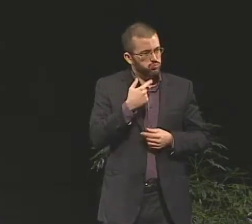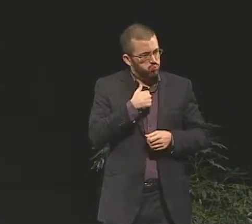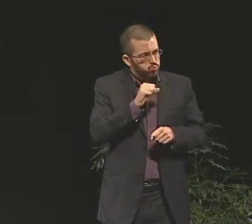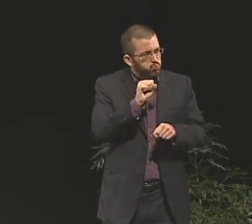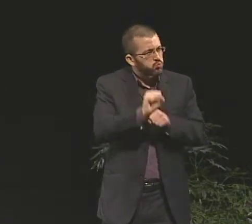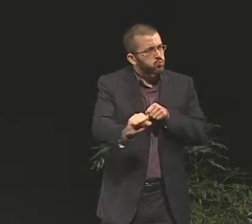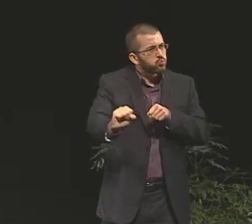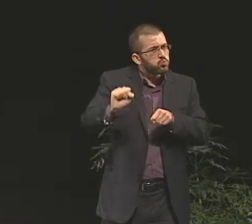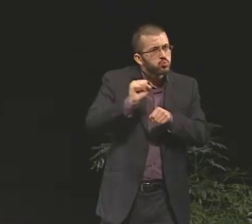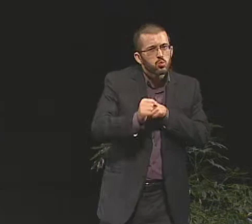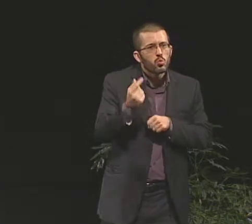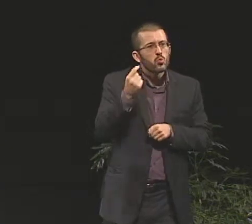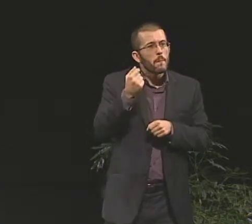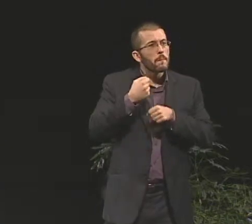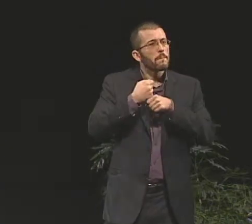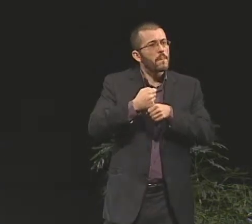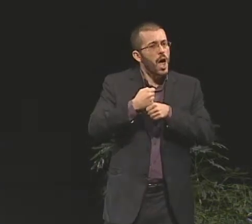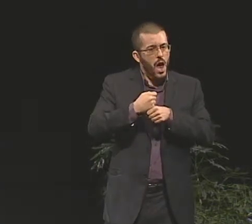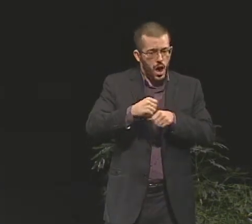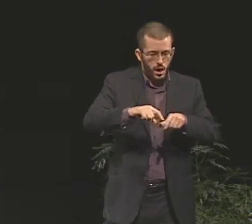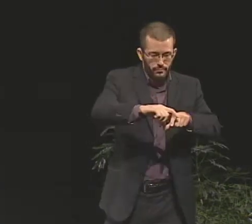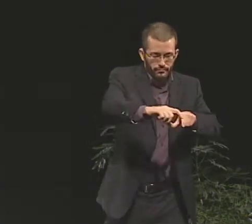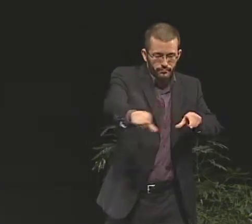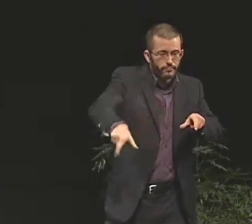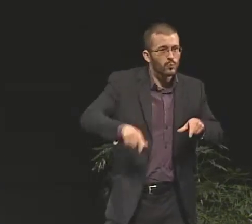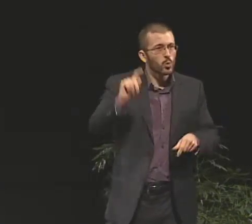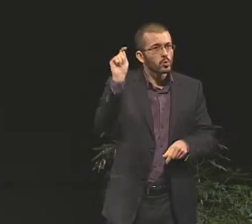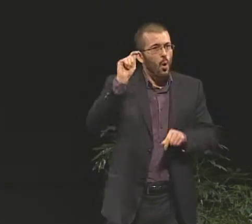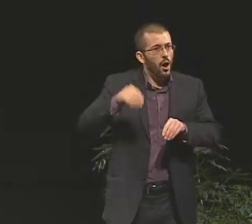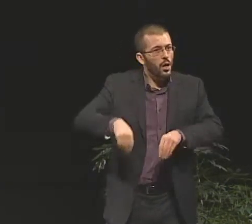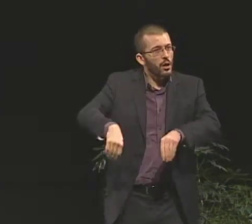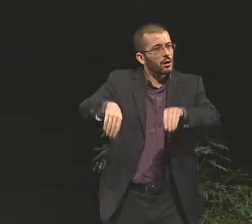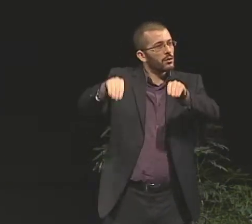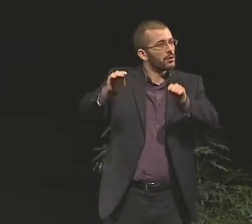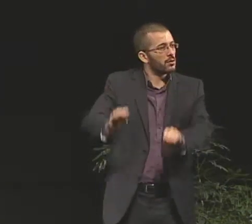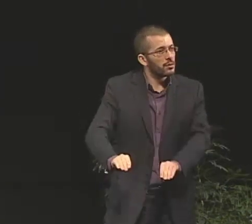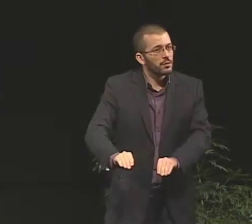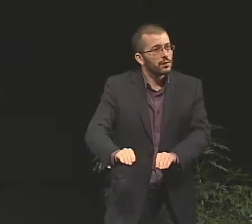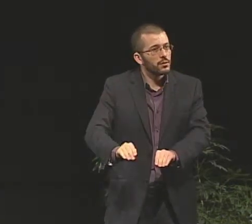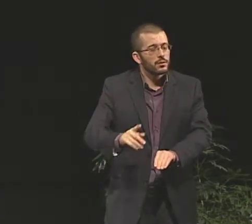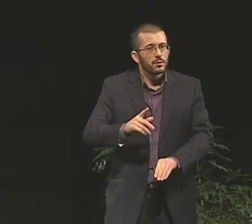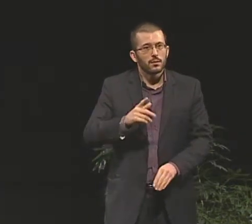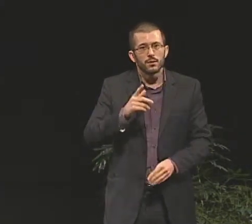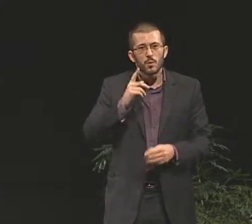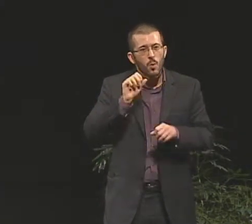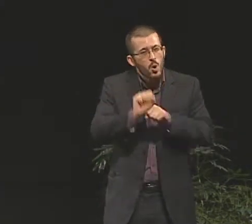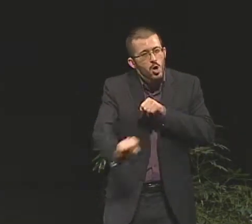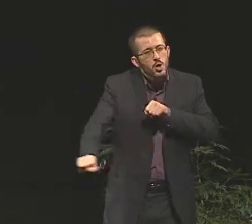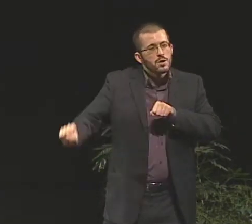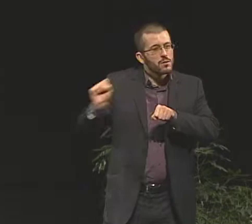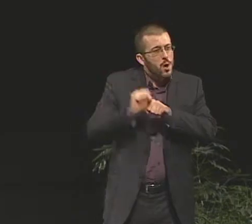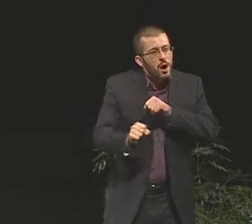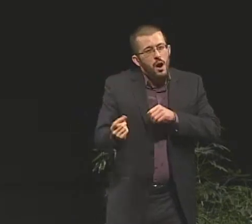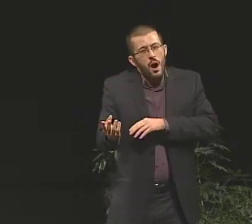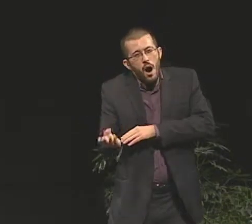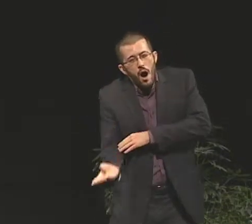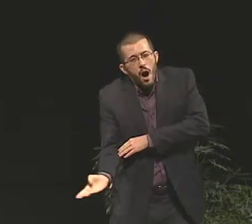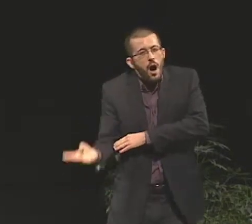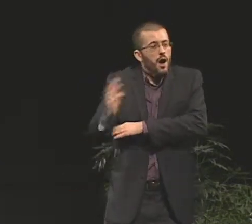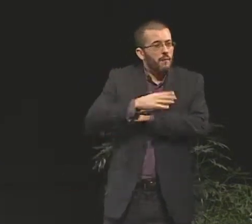me that he works making toilet seats. And he explained how he worked so